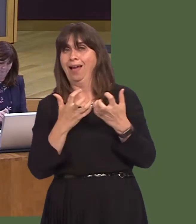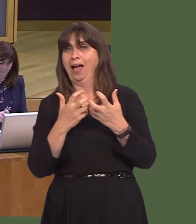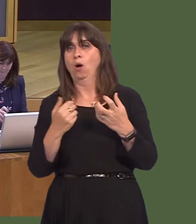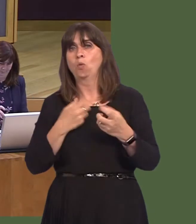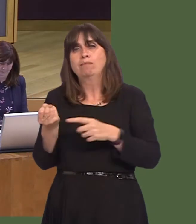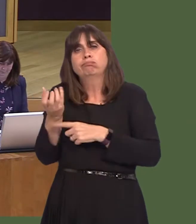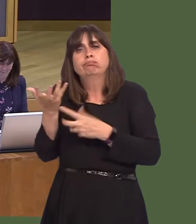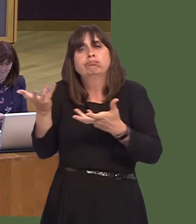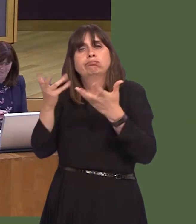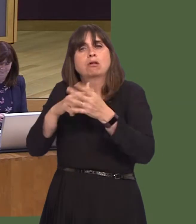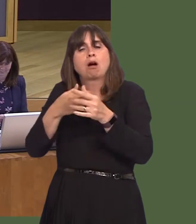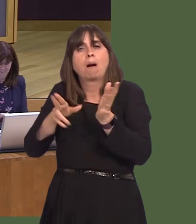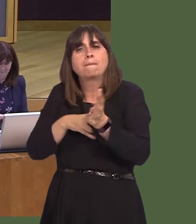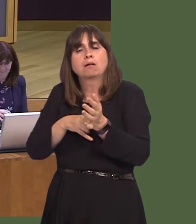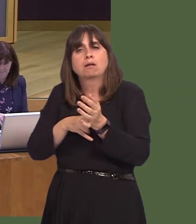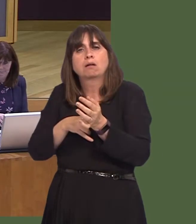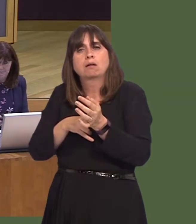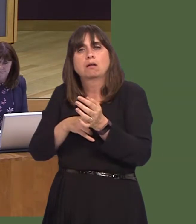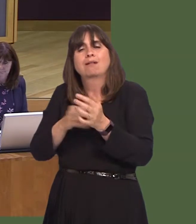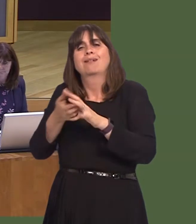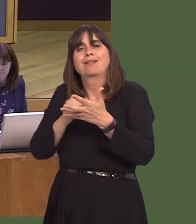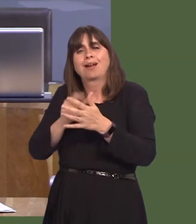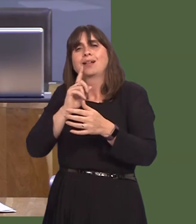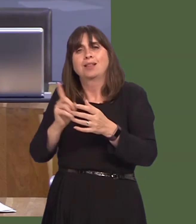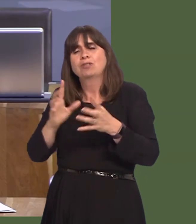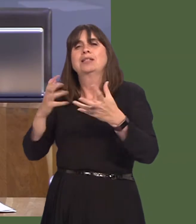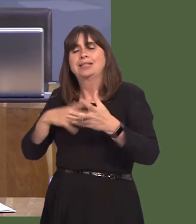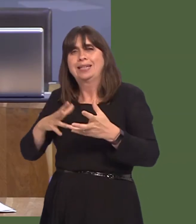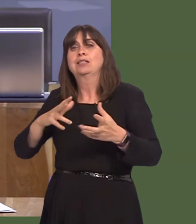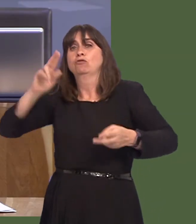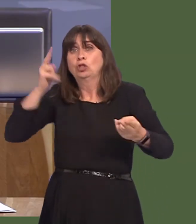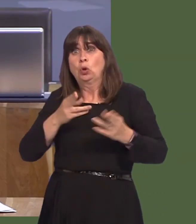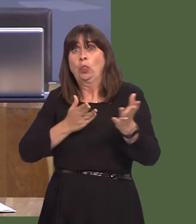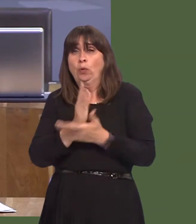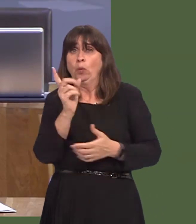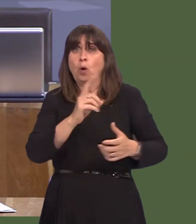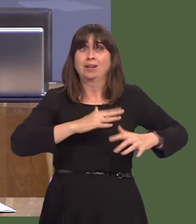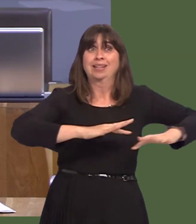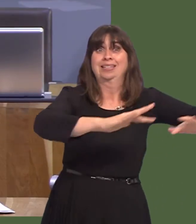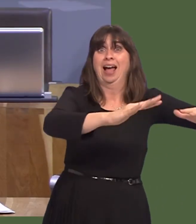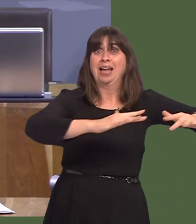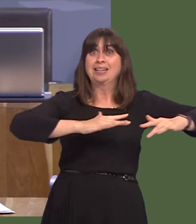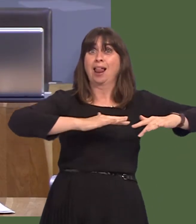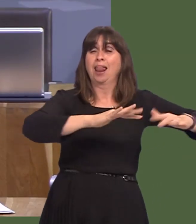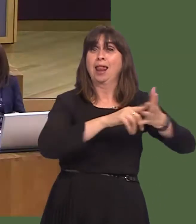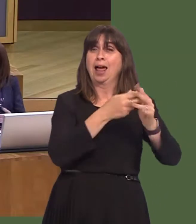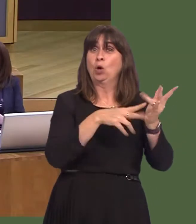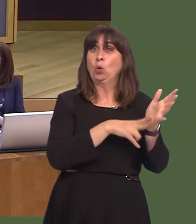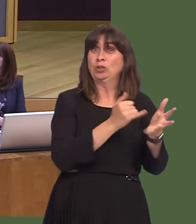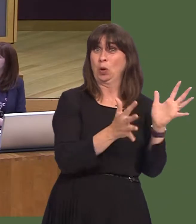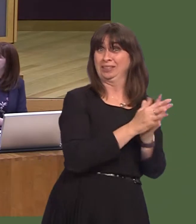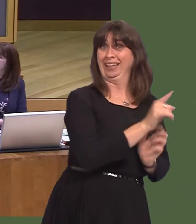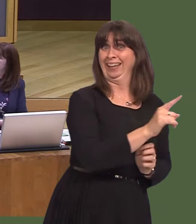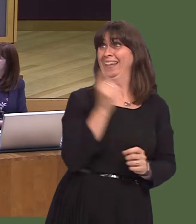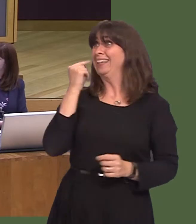the carbon footprint of energy generation, which is why we need the tidal lagoon. Yeah, apparently, there was going to be an announcement yesterday. That's been delayed.